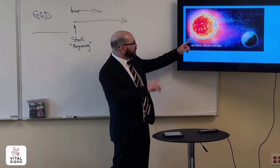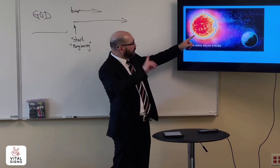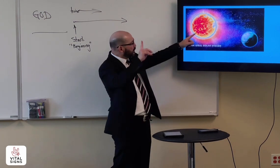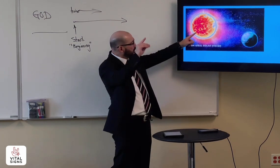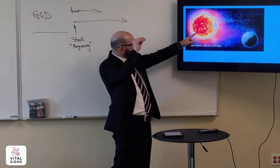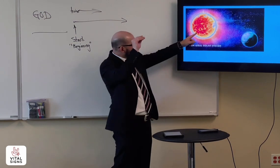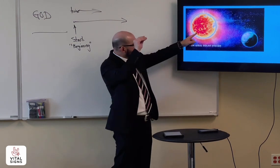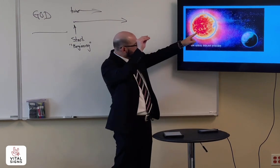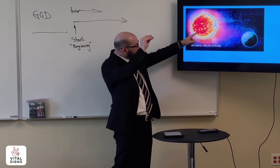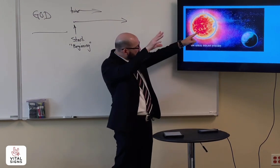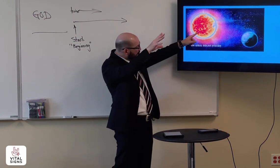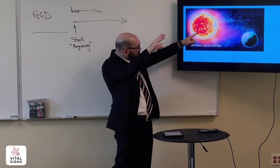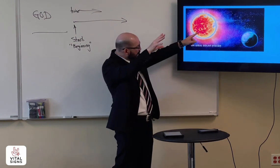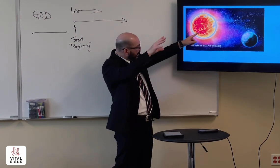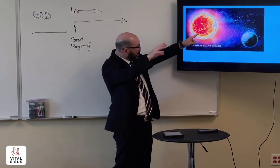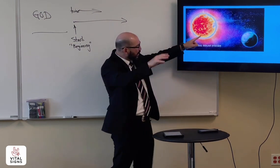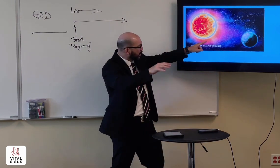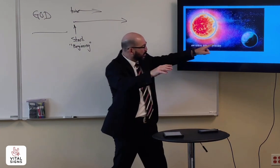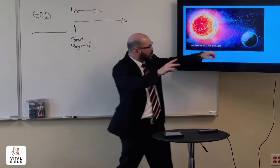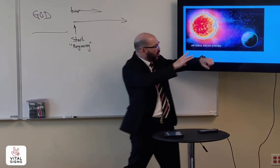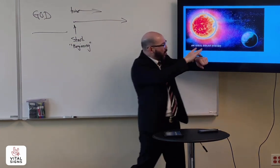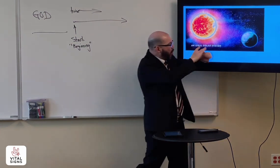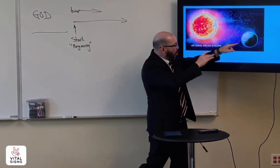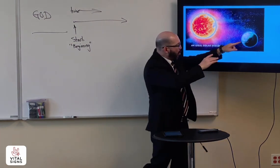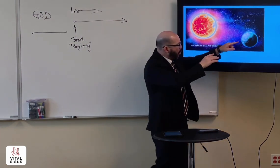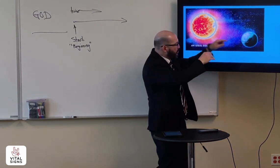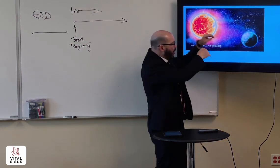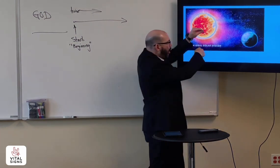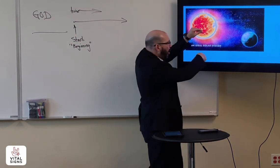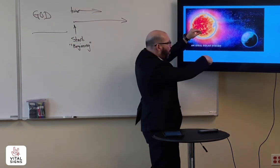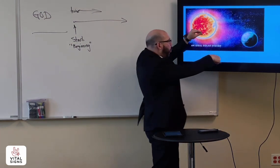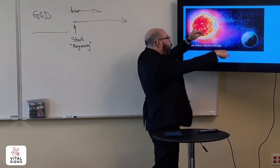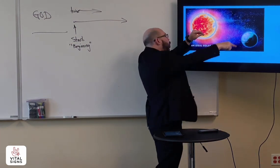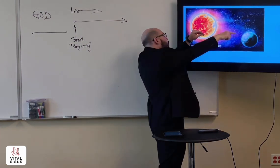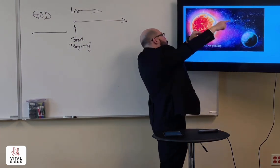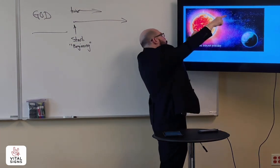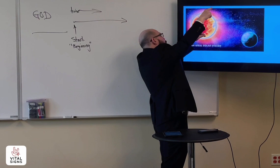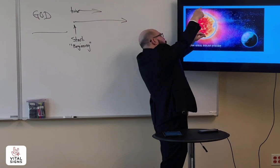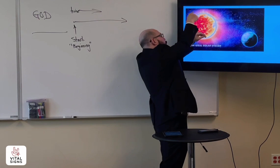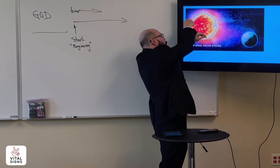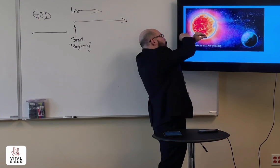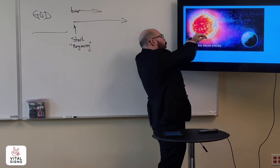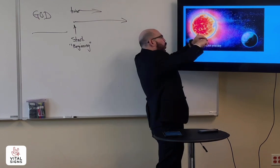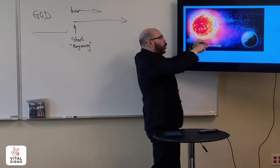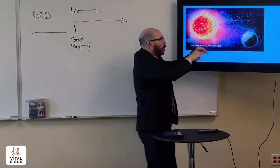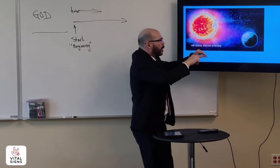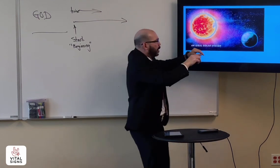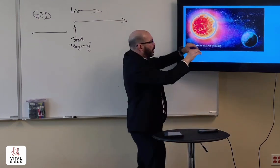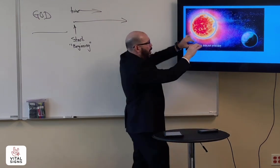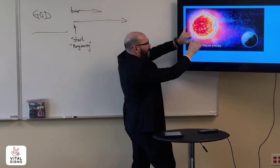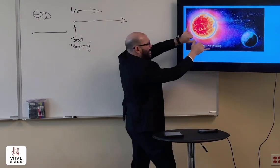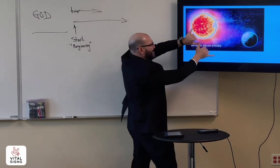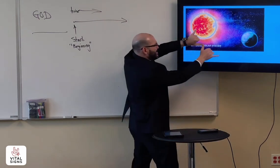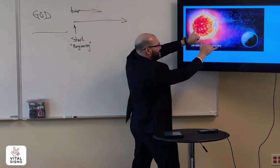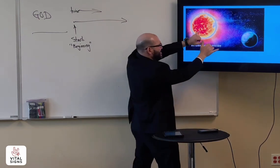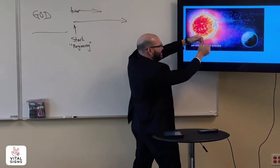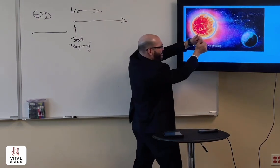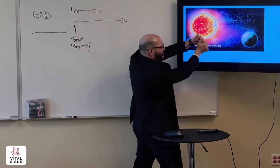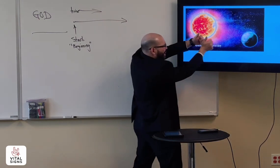There's a relationship between the sun and the earth. The earth rotates around the sun, and